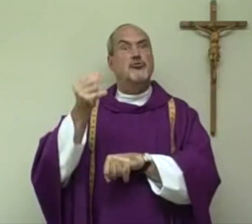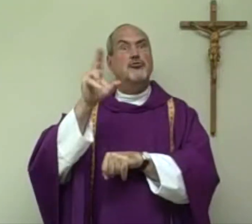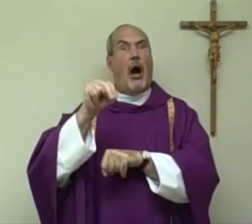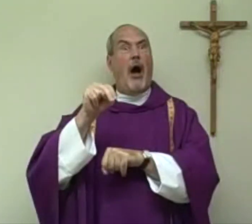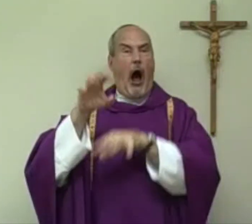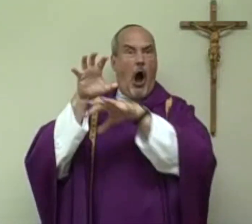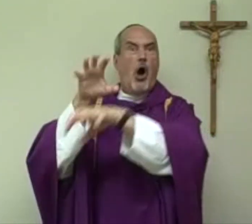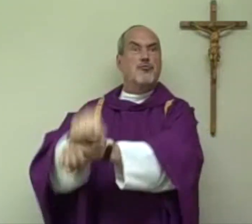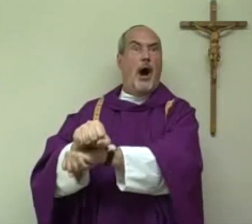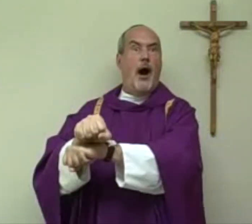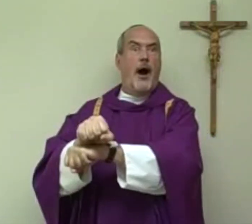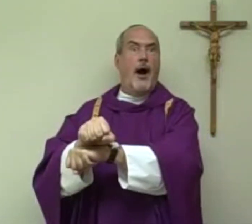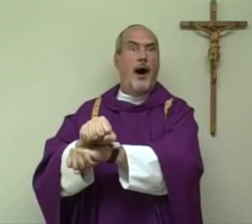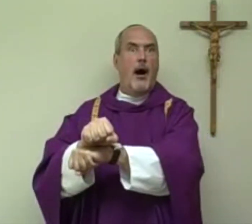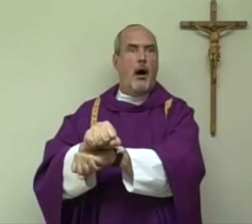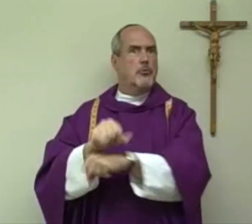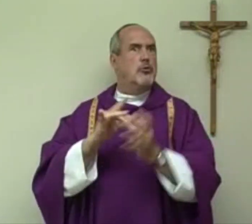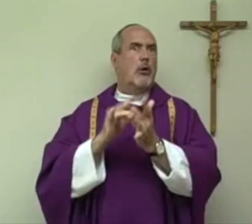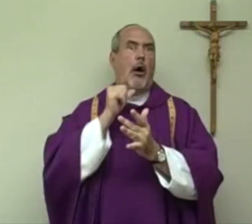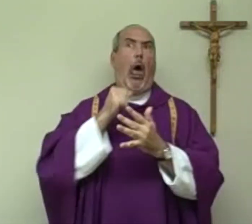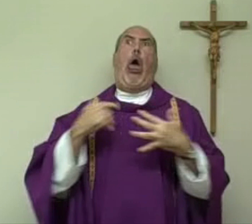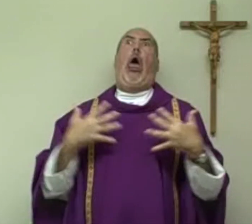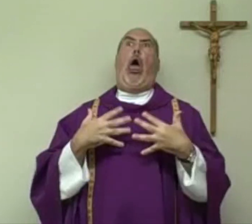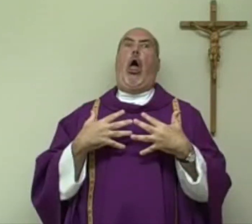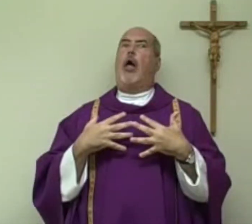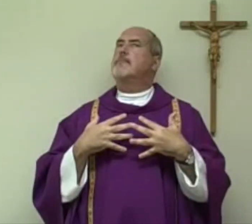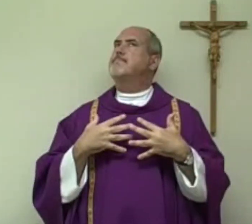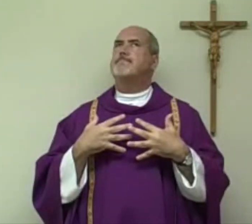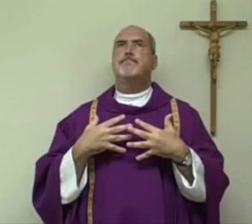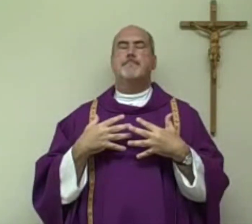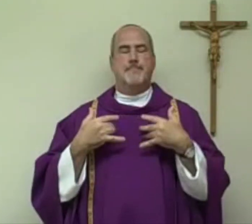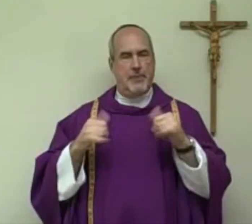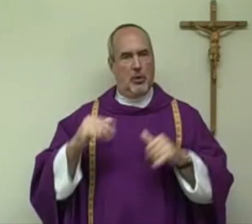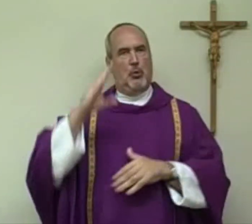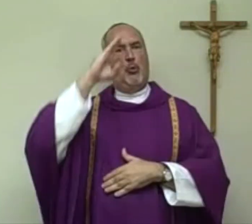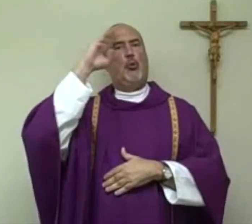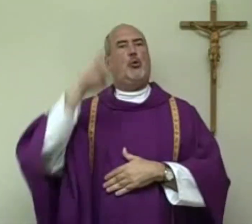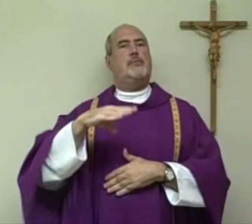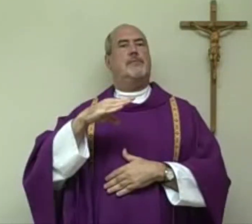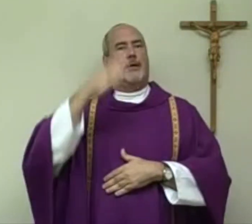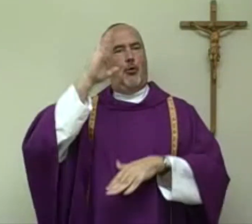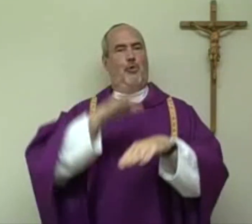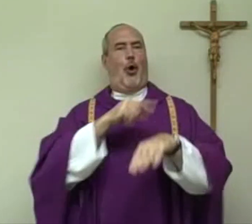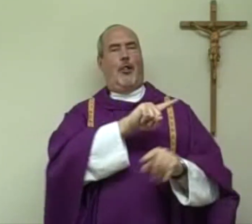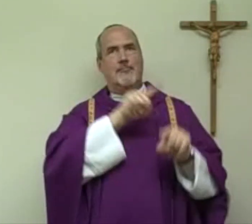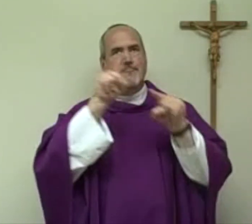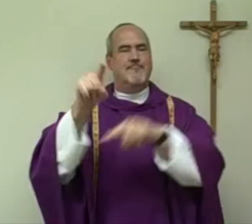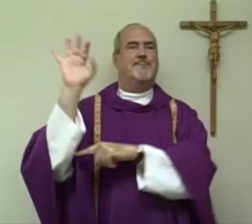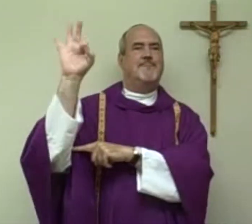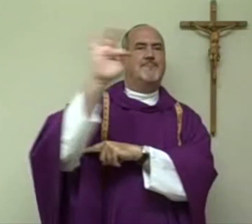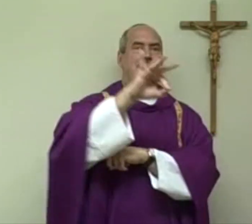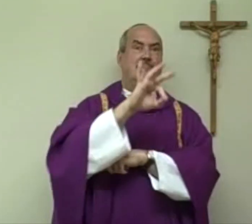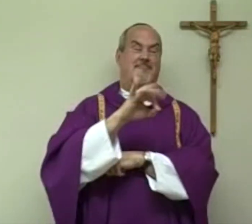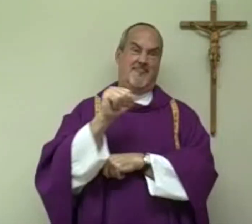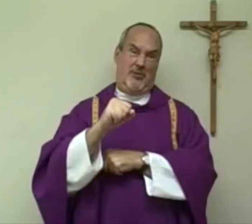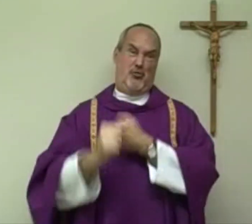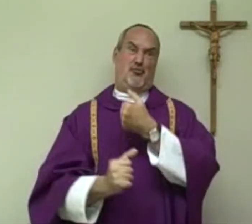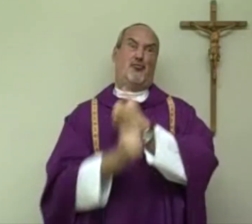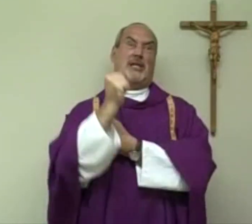same time, John had been arrested. Jesus wasn't afraid. He knew that he was called to go